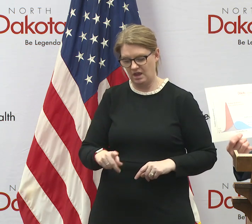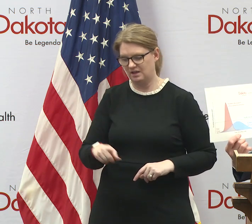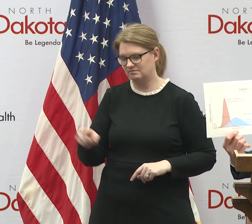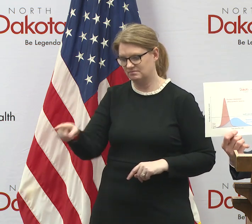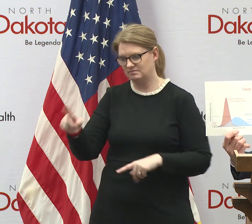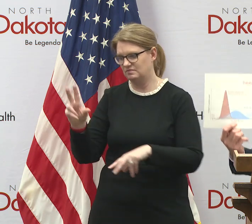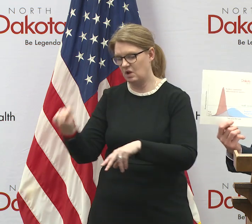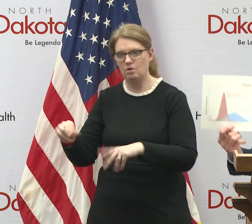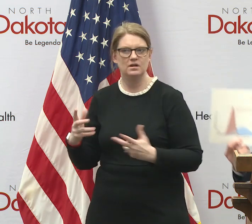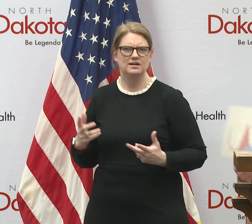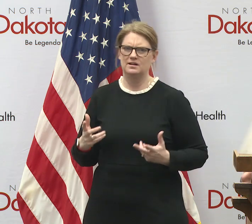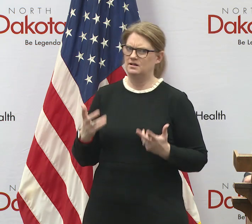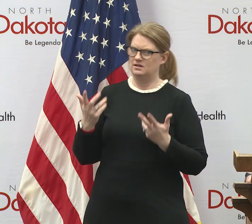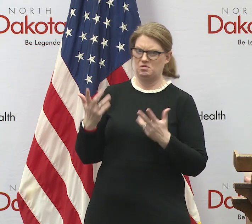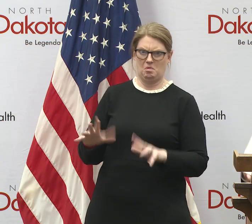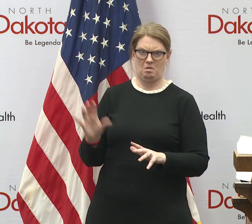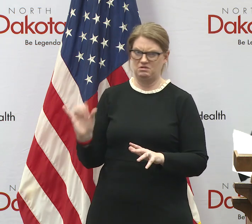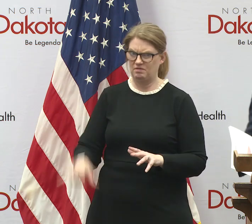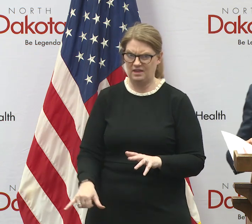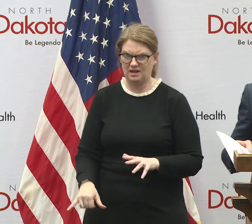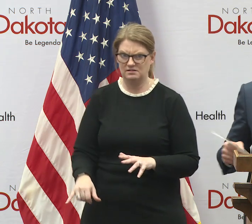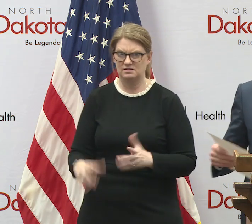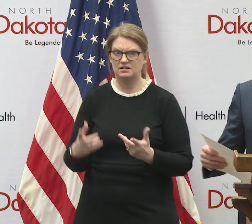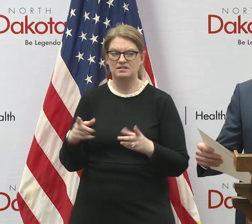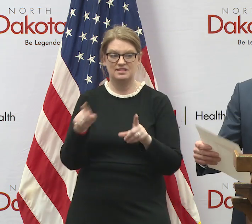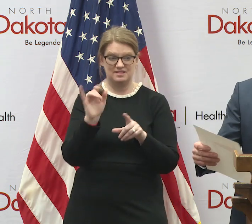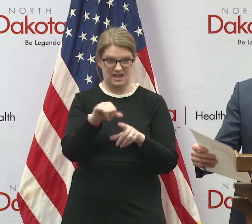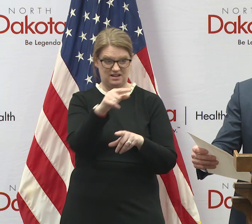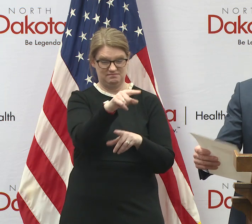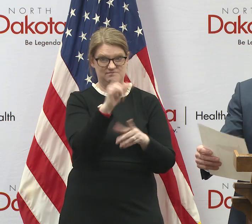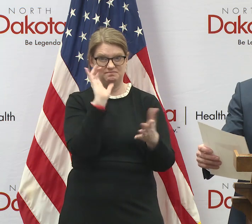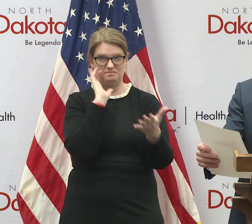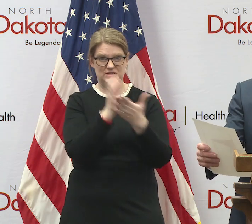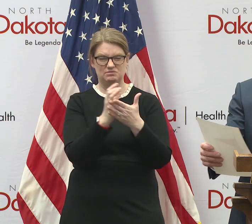is helping to flatten that curve. So again, that's available online. In